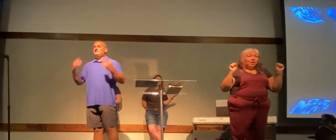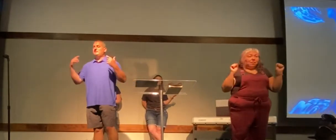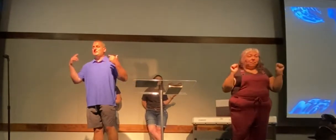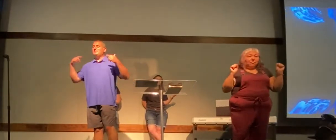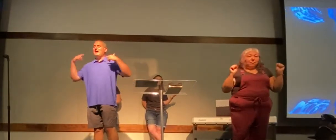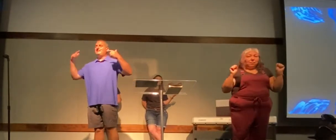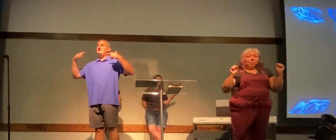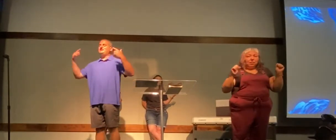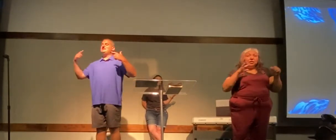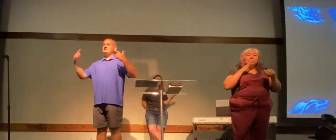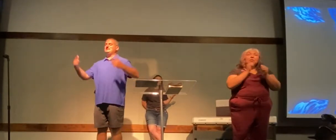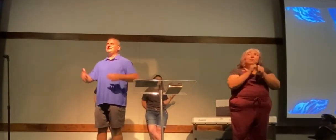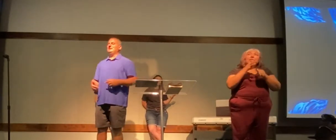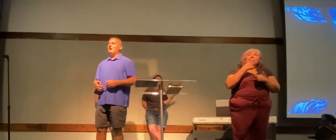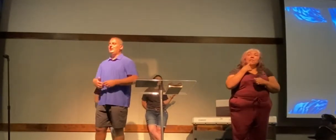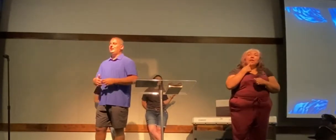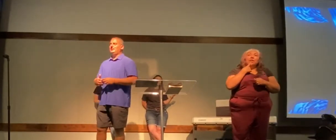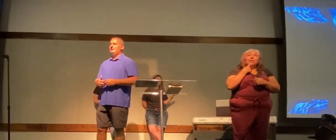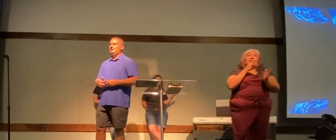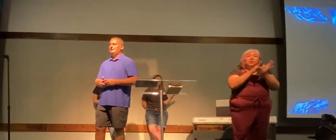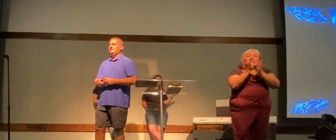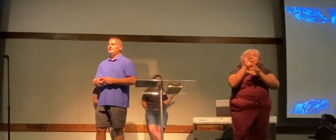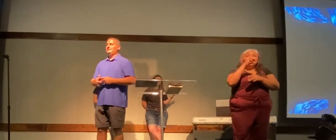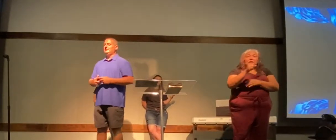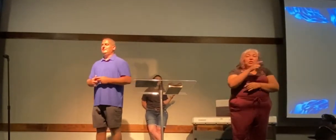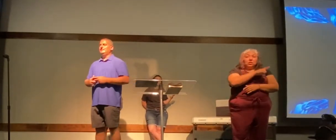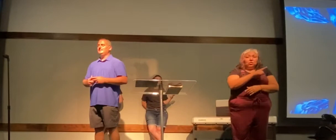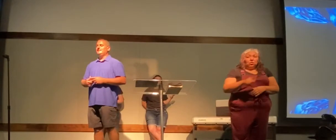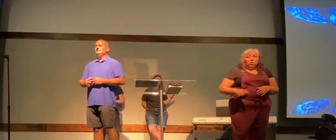And speak with their mouth that Jesus is Lord.